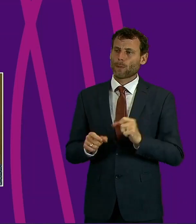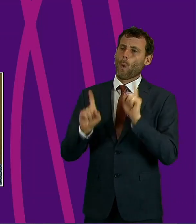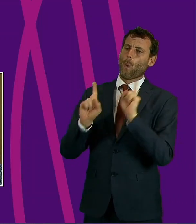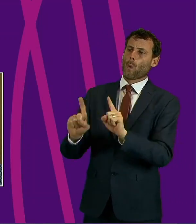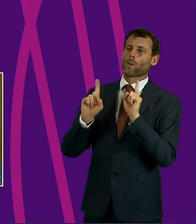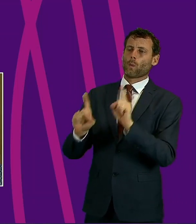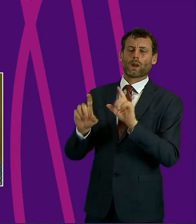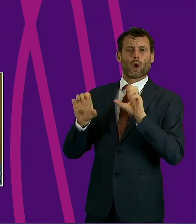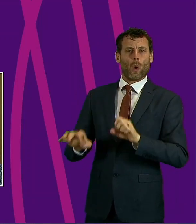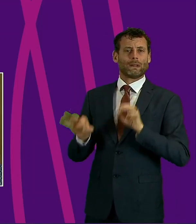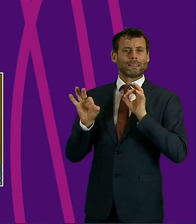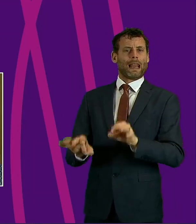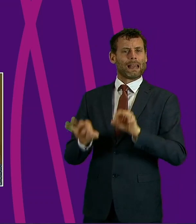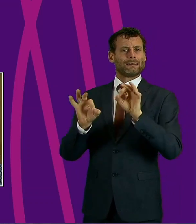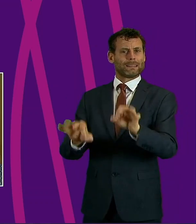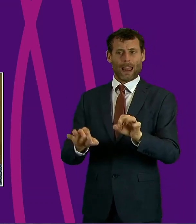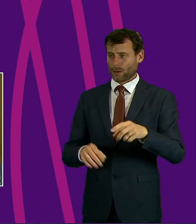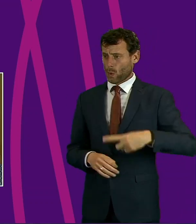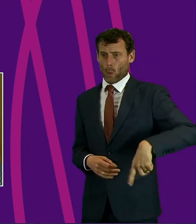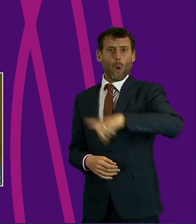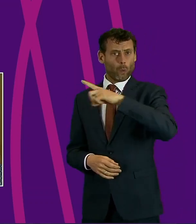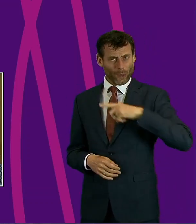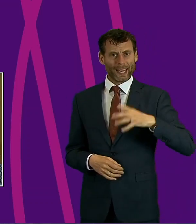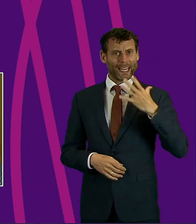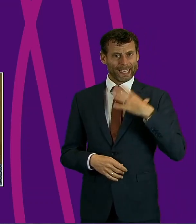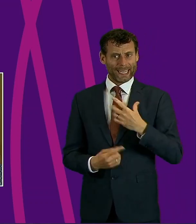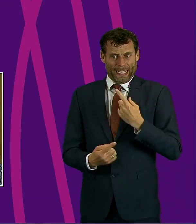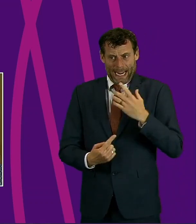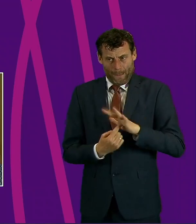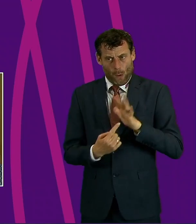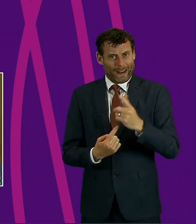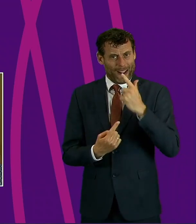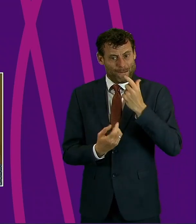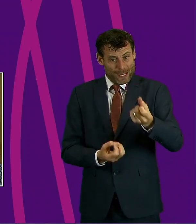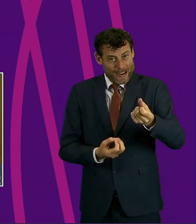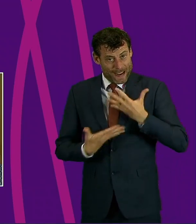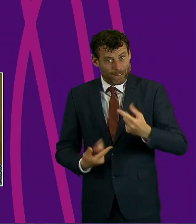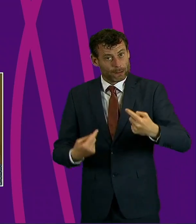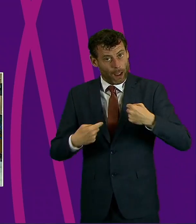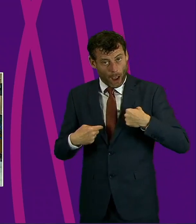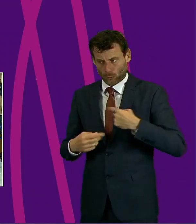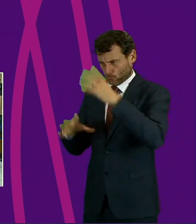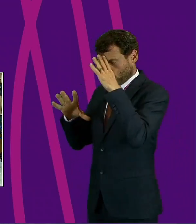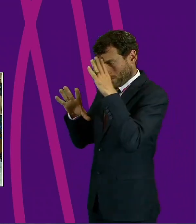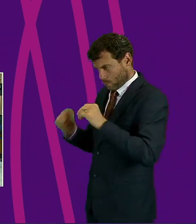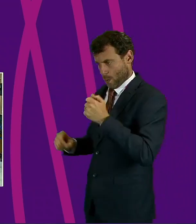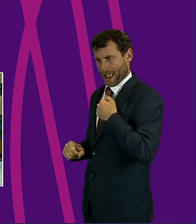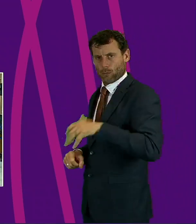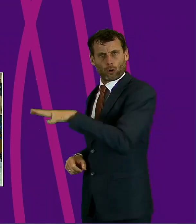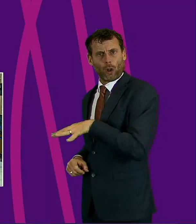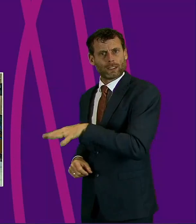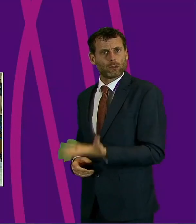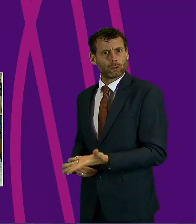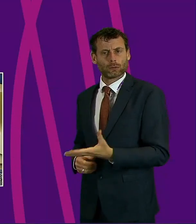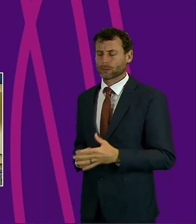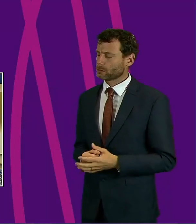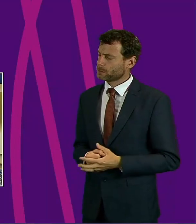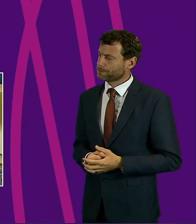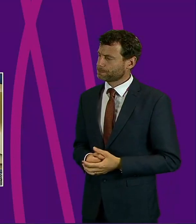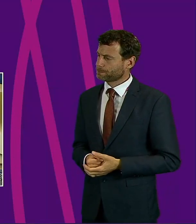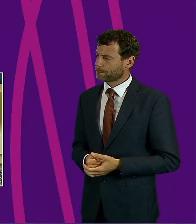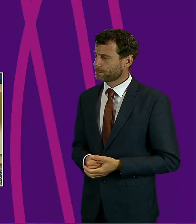at a time when members are urgently seeking important information to give to their constituents? First Minister.